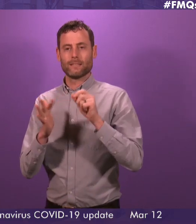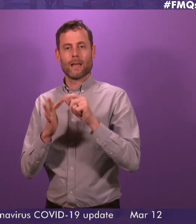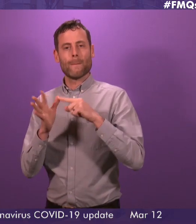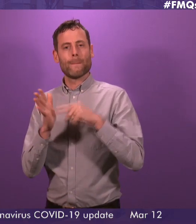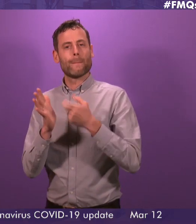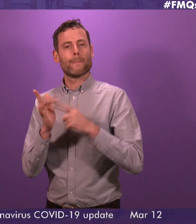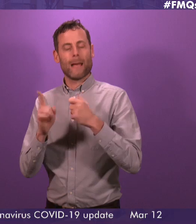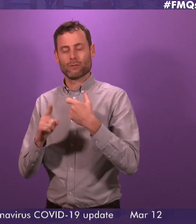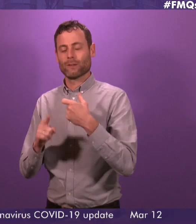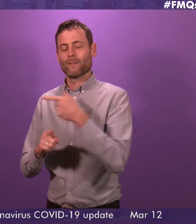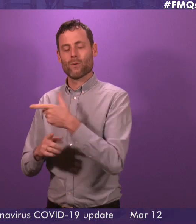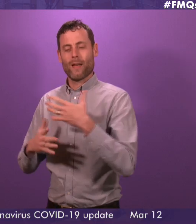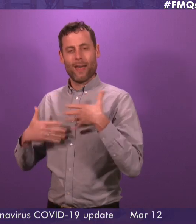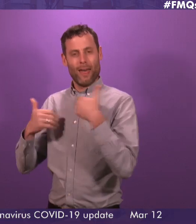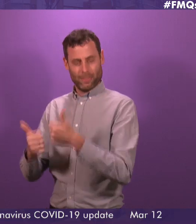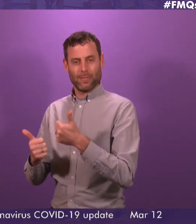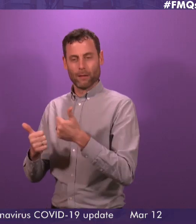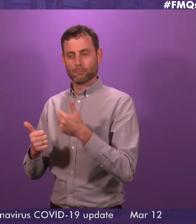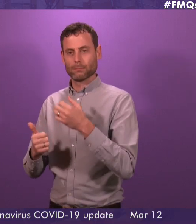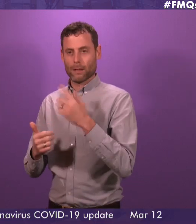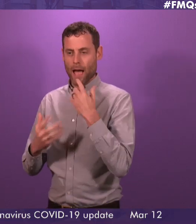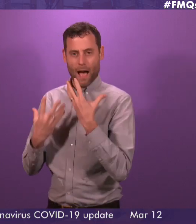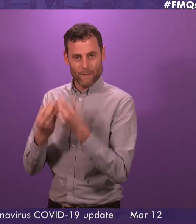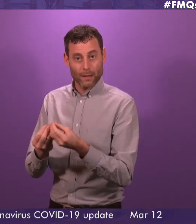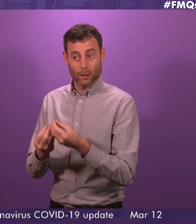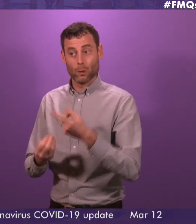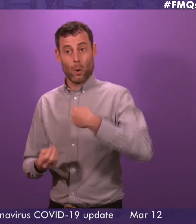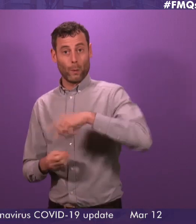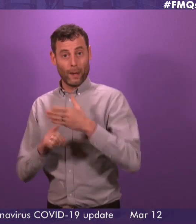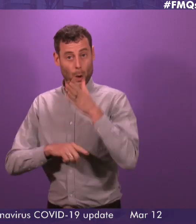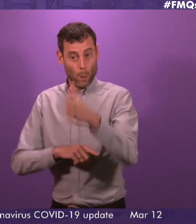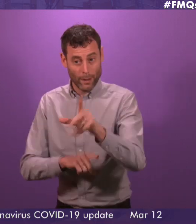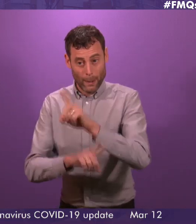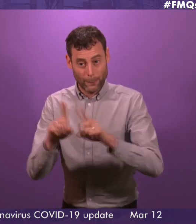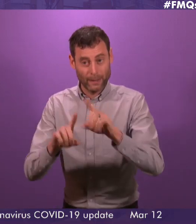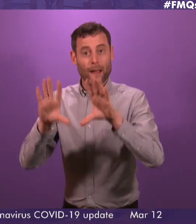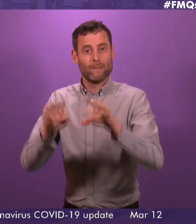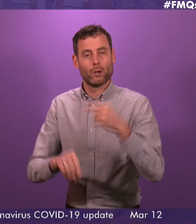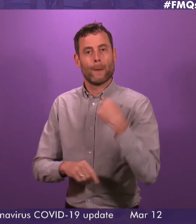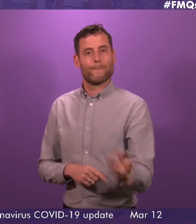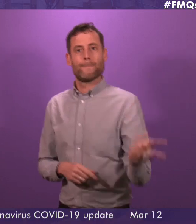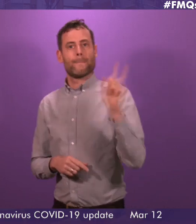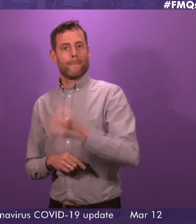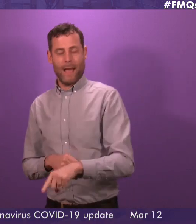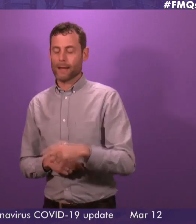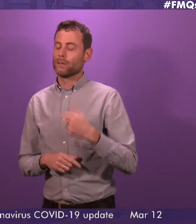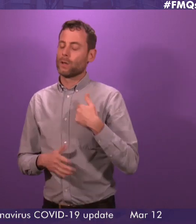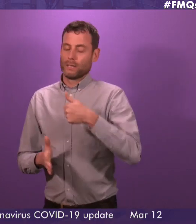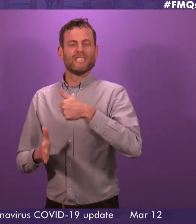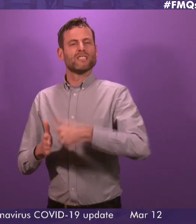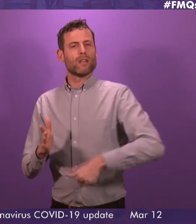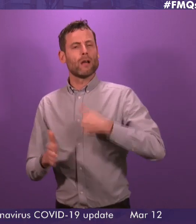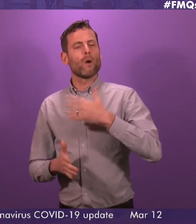on the actions that are coming from that meeting. The first thing to say, as members will, I'm sure, be